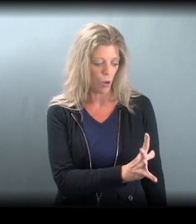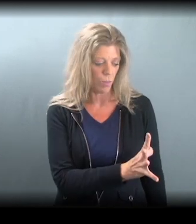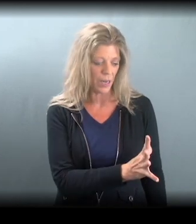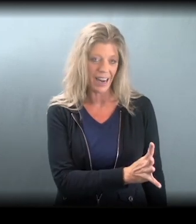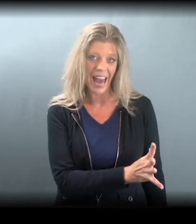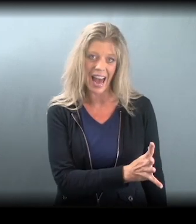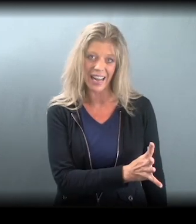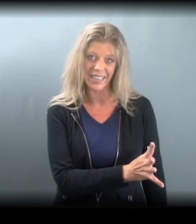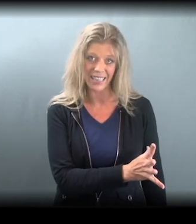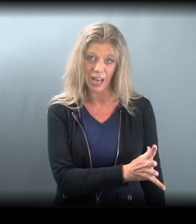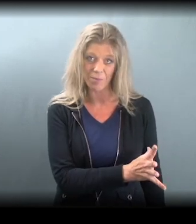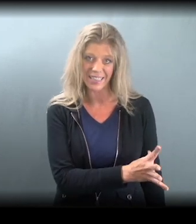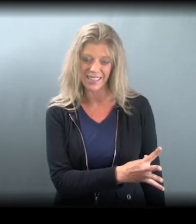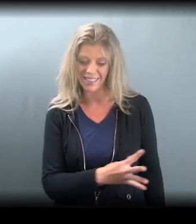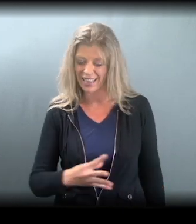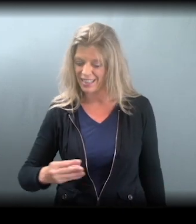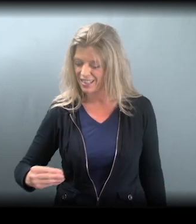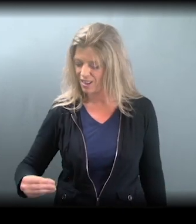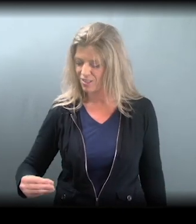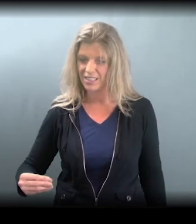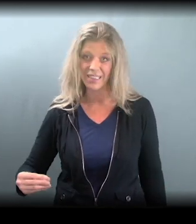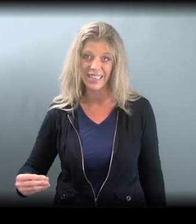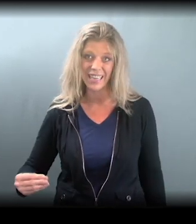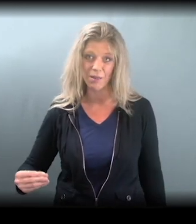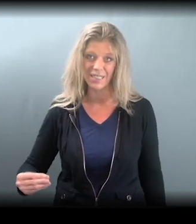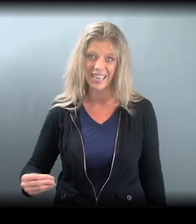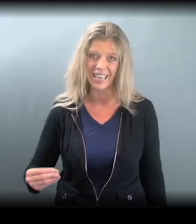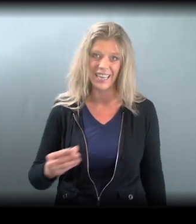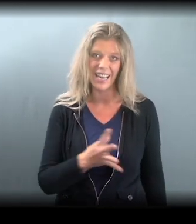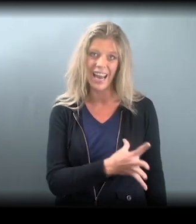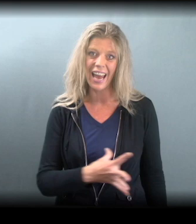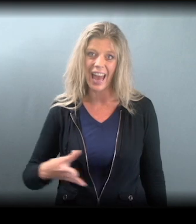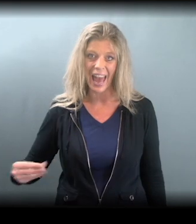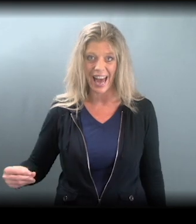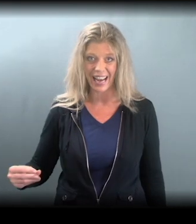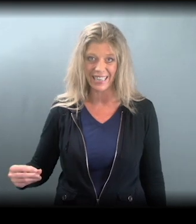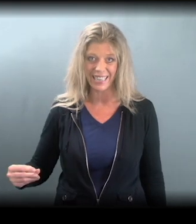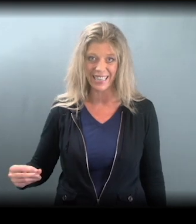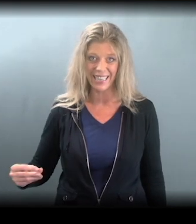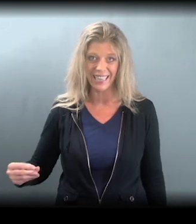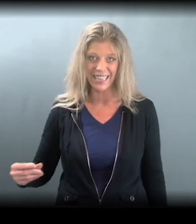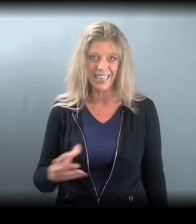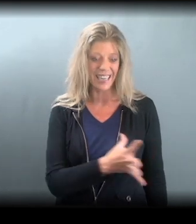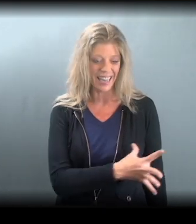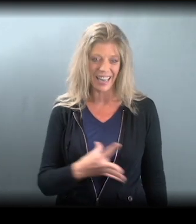open your hand on the opposite side, close it on the same side, and